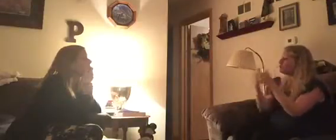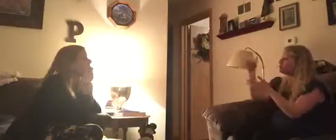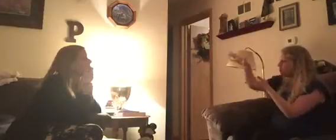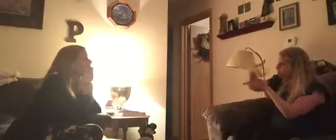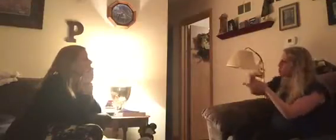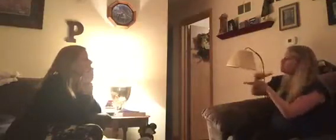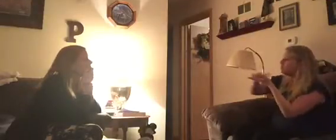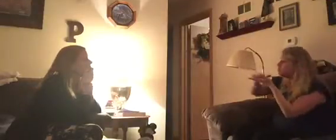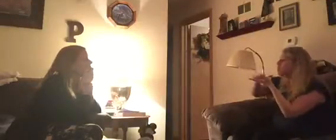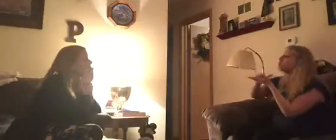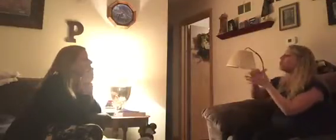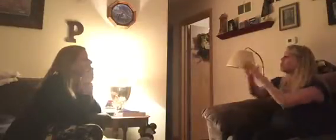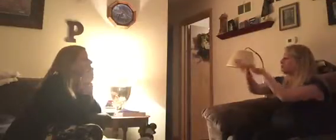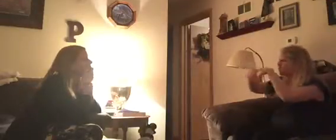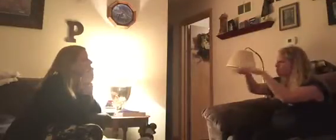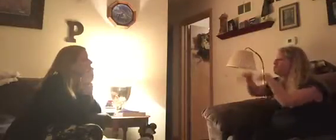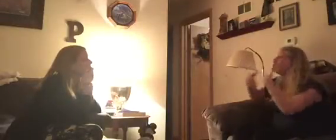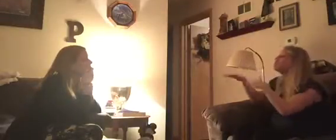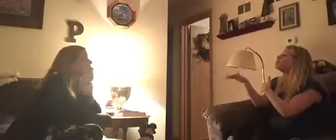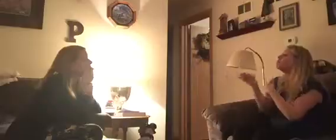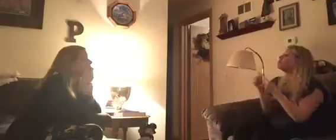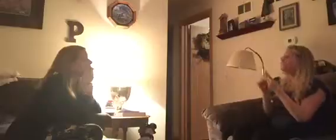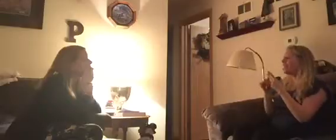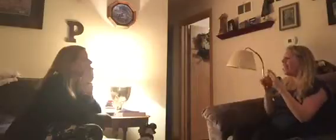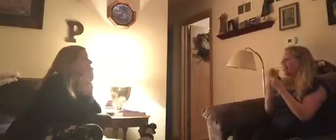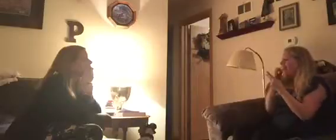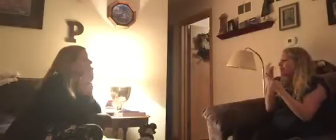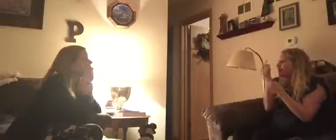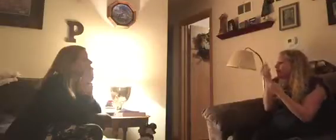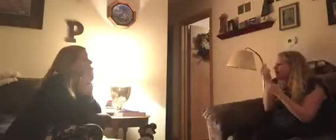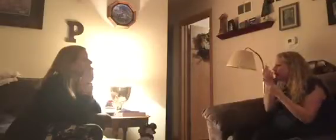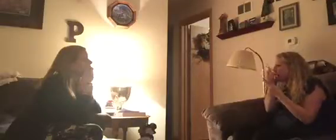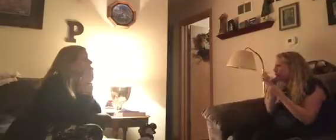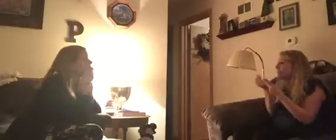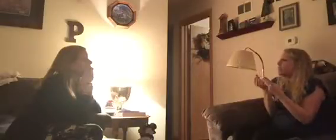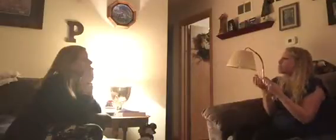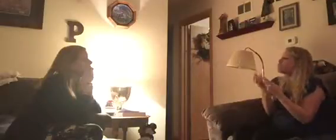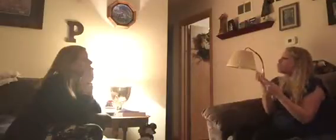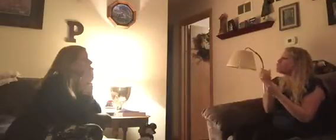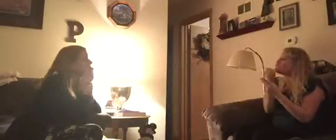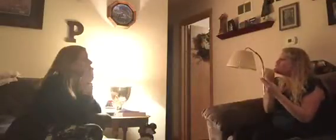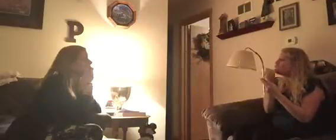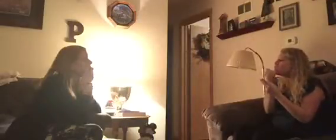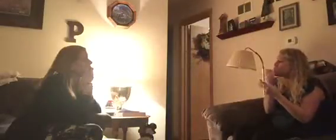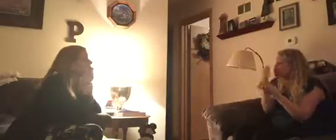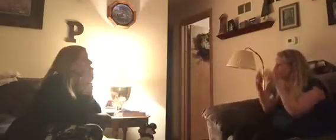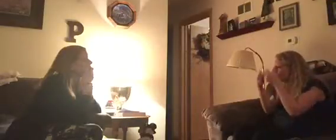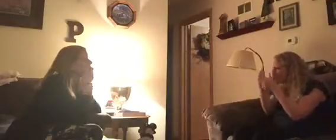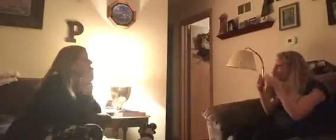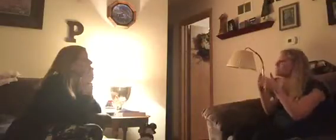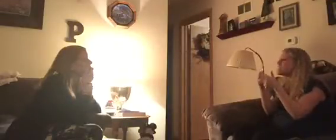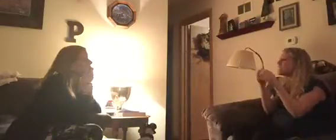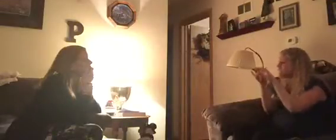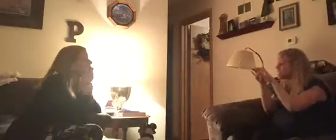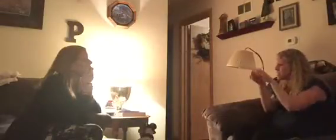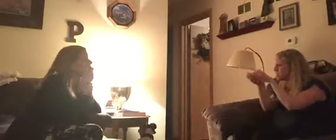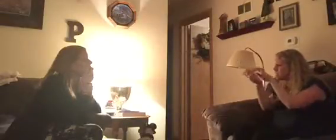any like small imperfections or dents, you might use like a Bondo agent and fill those dents with